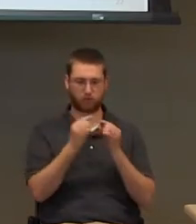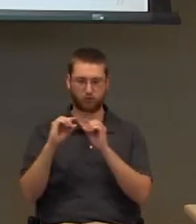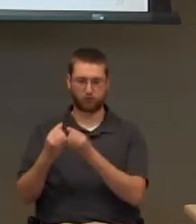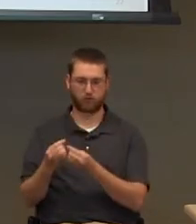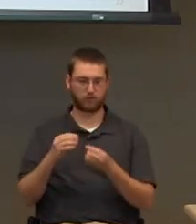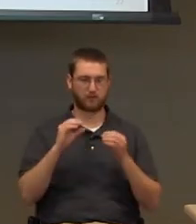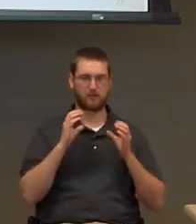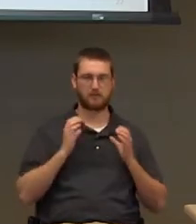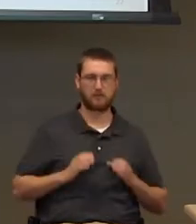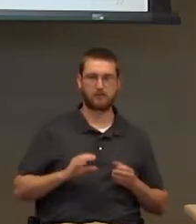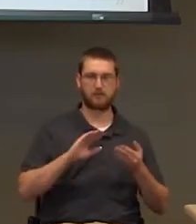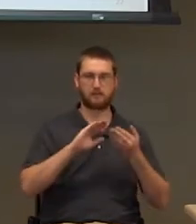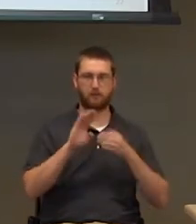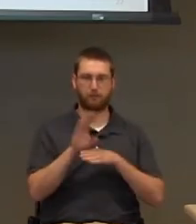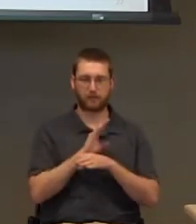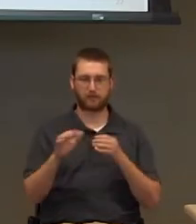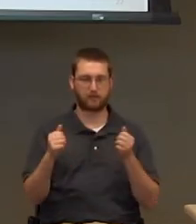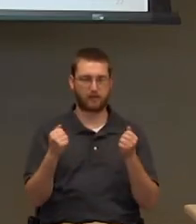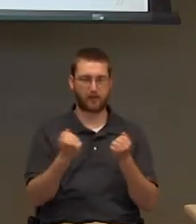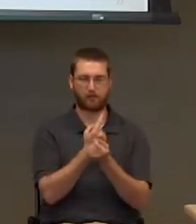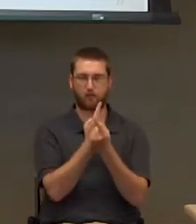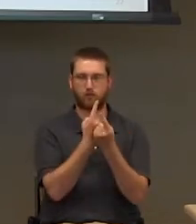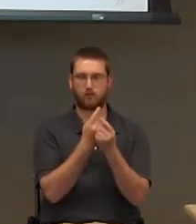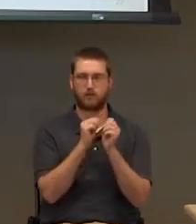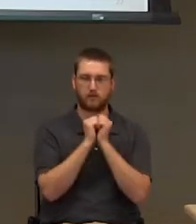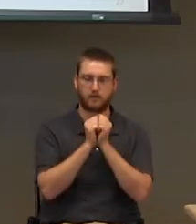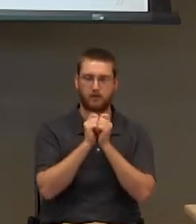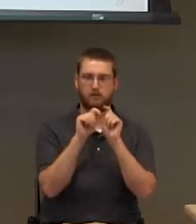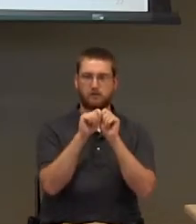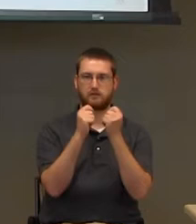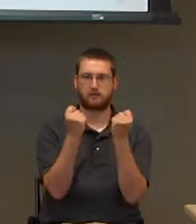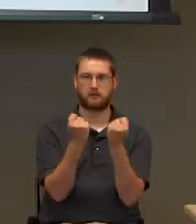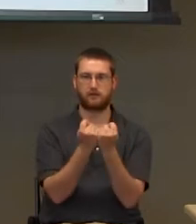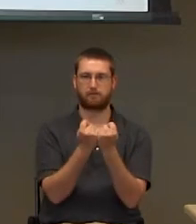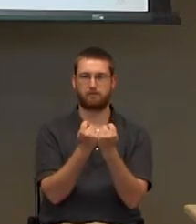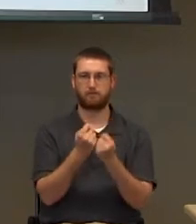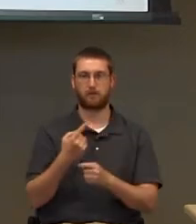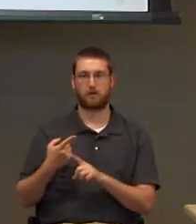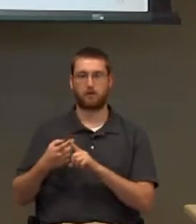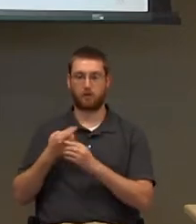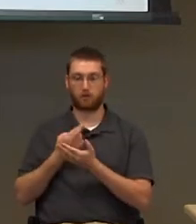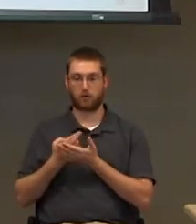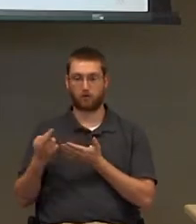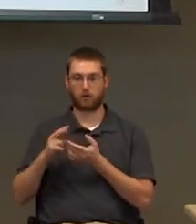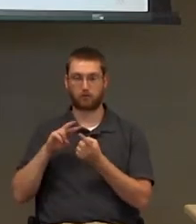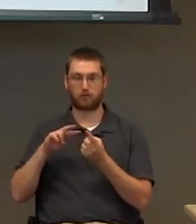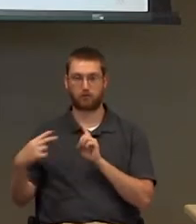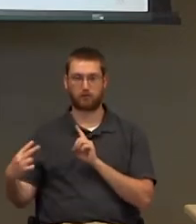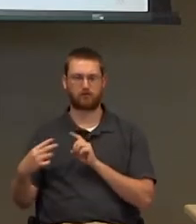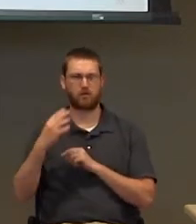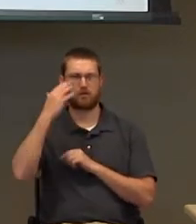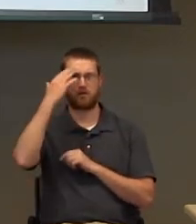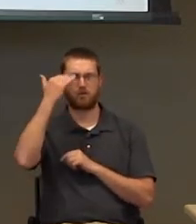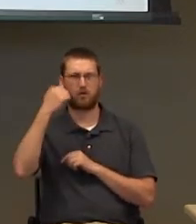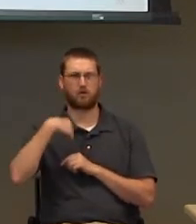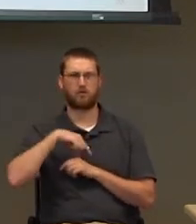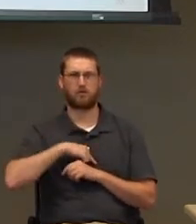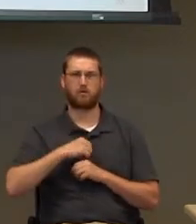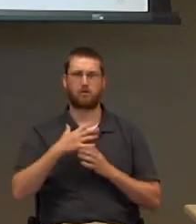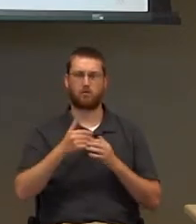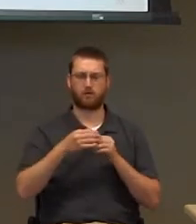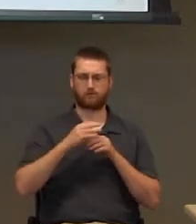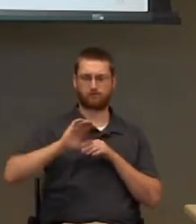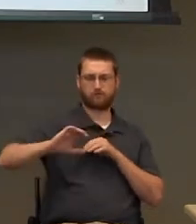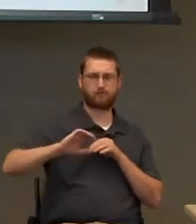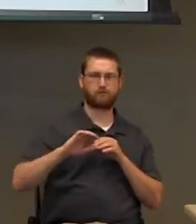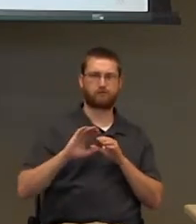and the businesses coming together and implementing this as a team. Just from a resource perspective, why do we want to alienate